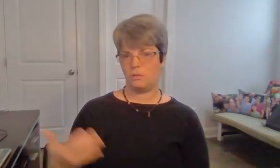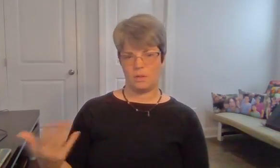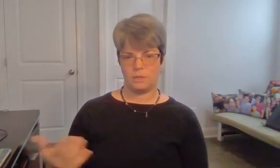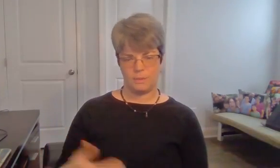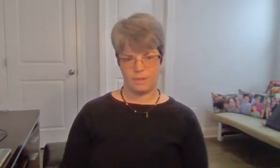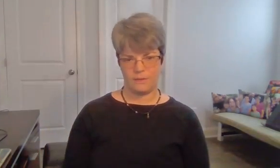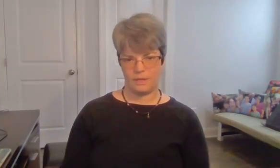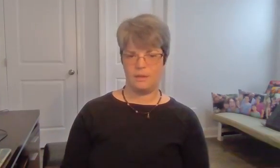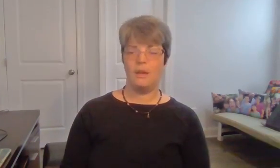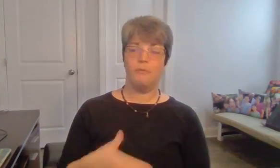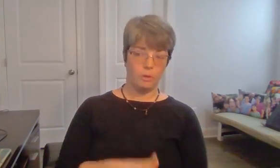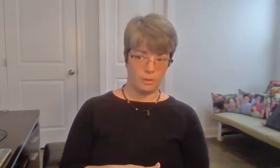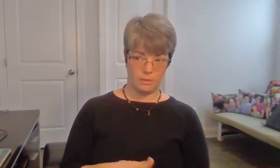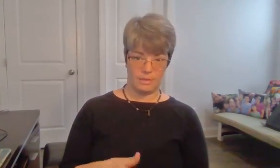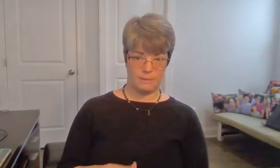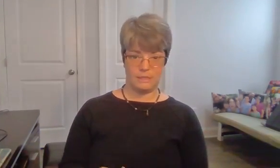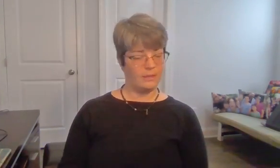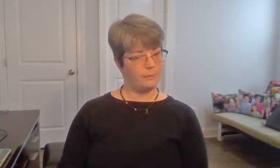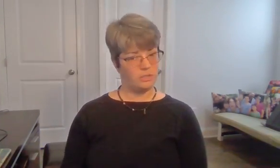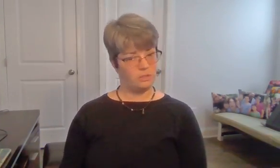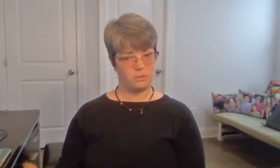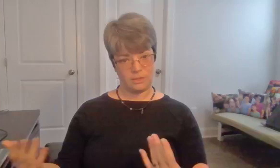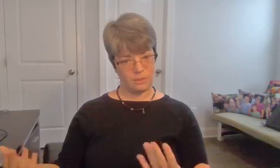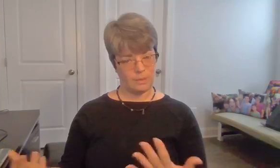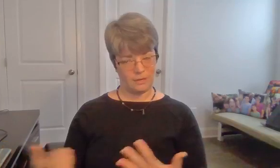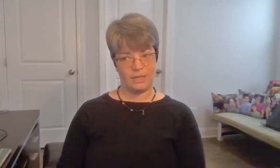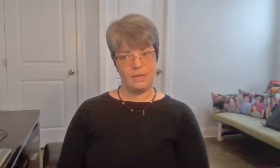also benefit. Verbal, typically developing children also benefit.